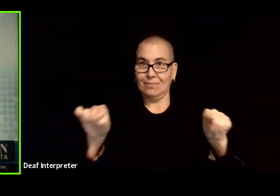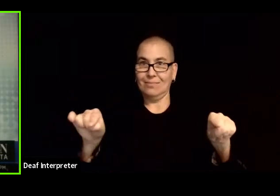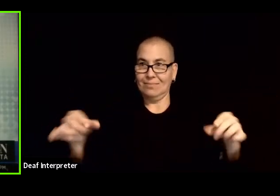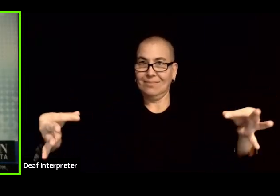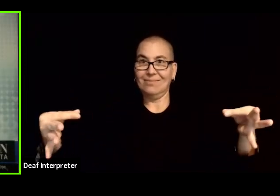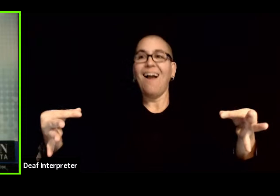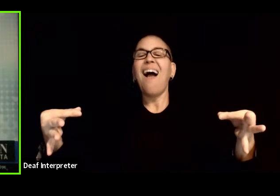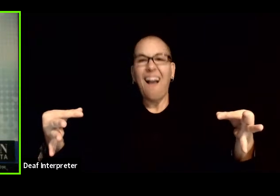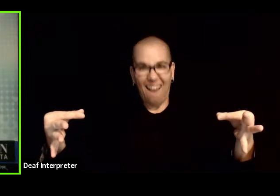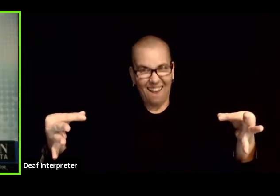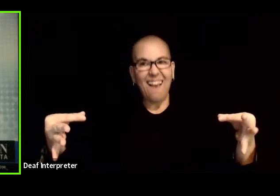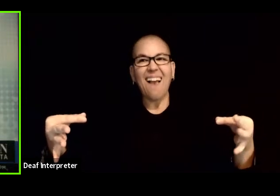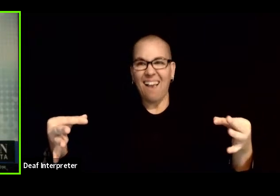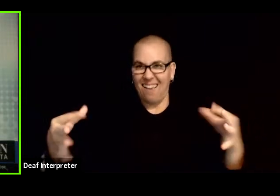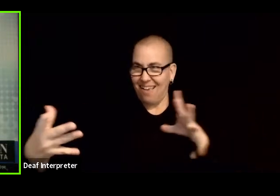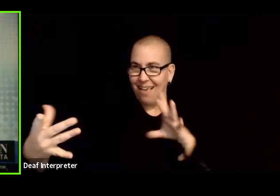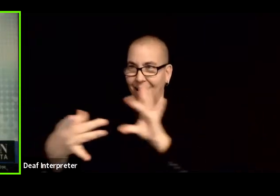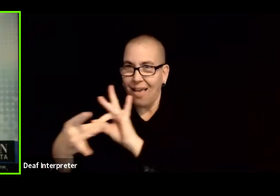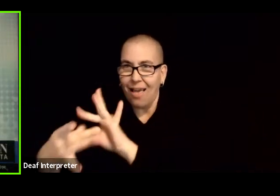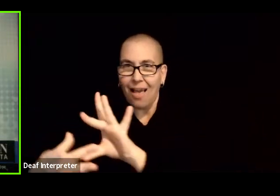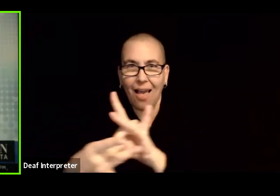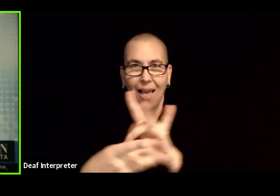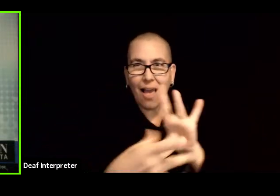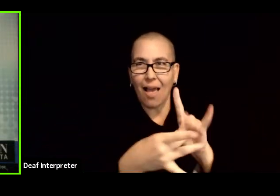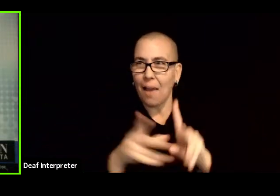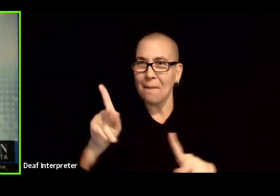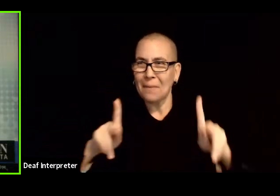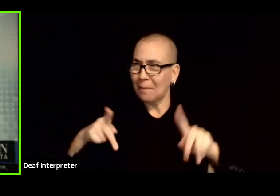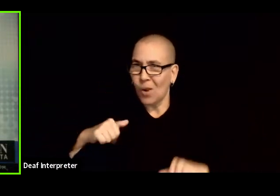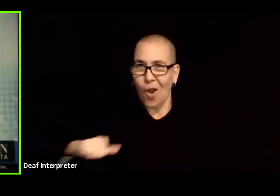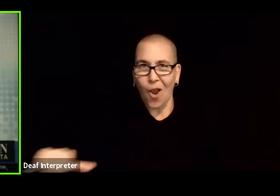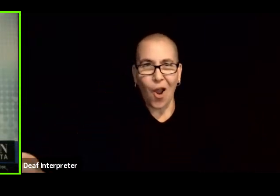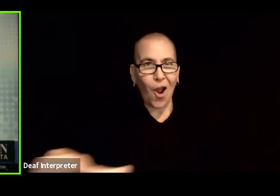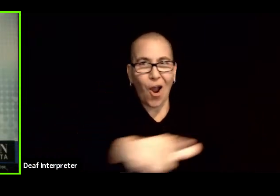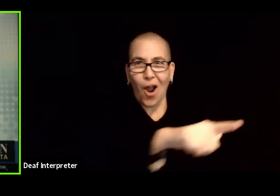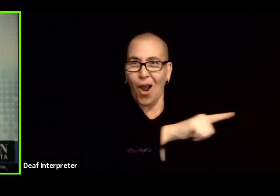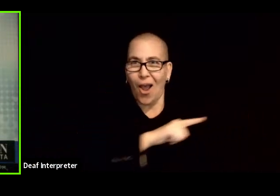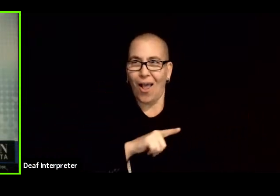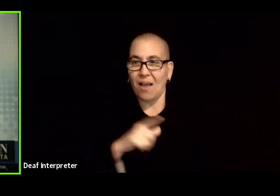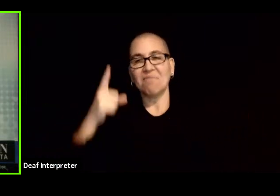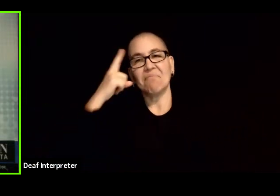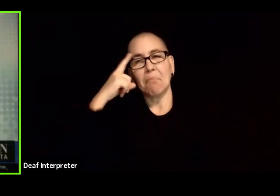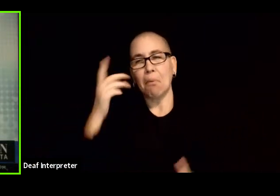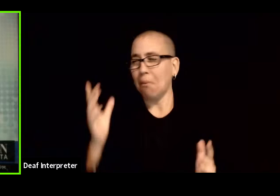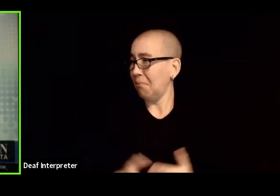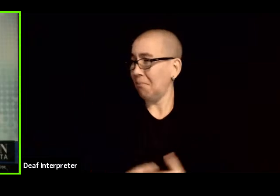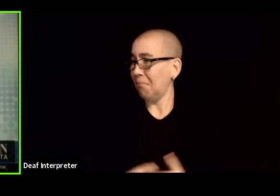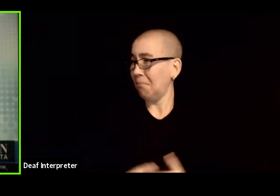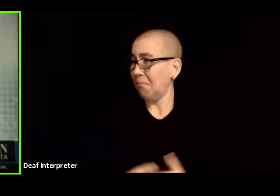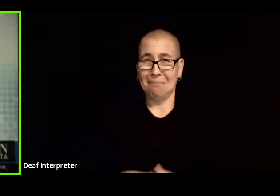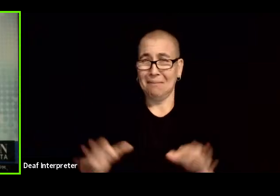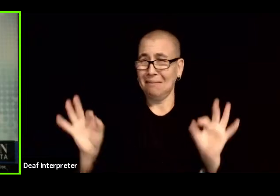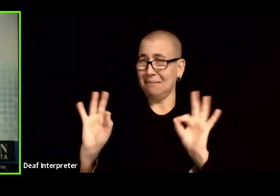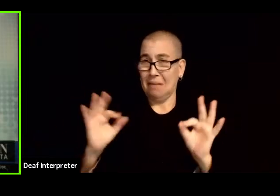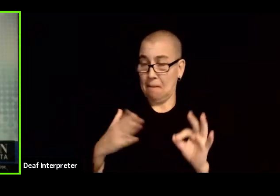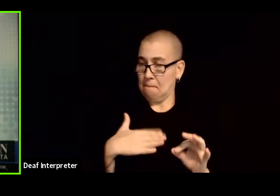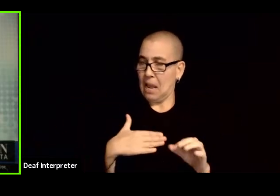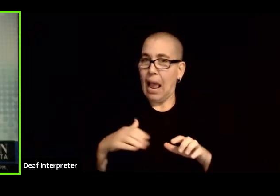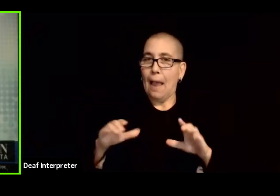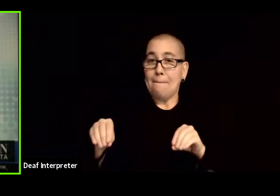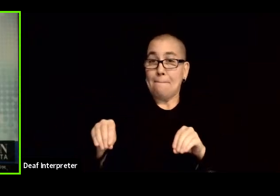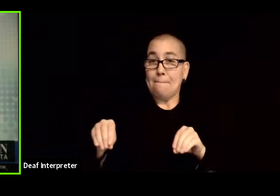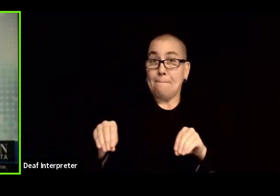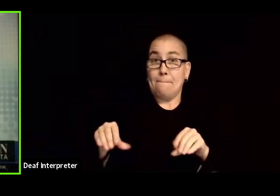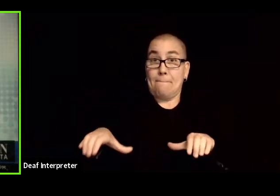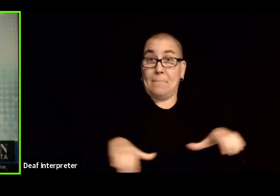separation. And think about the fact that even if you don't think that your activities will impact a healthcare worker, chances